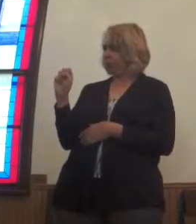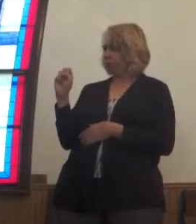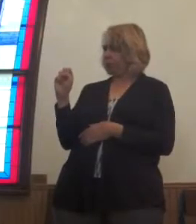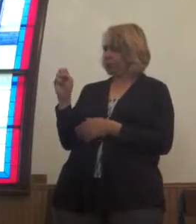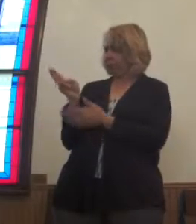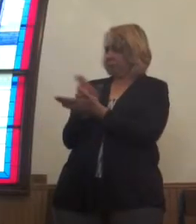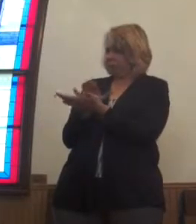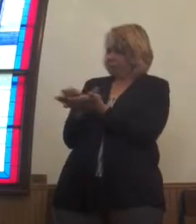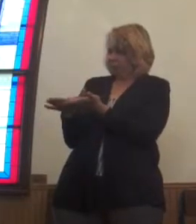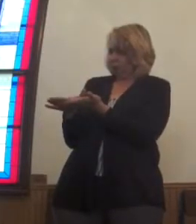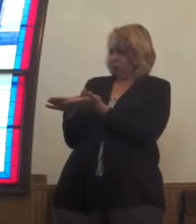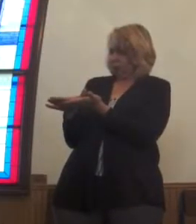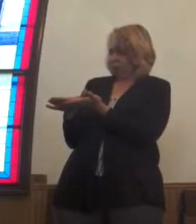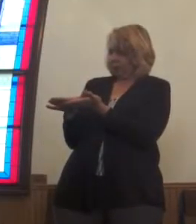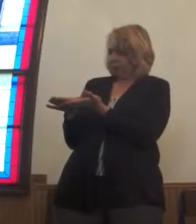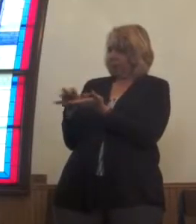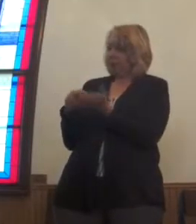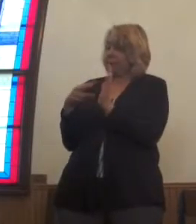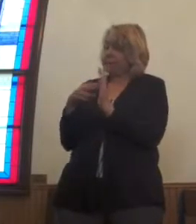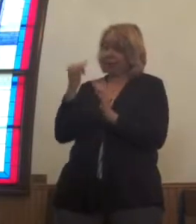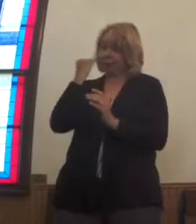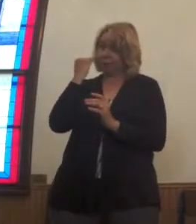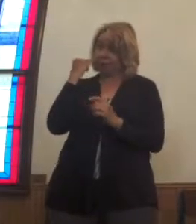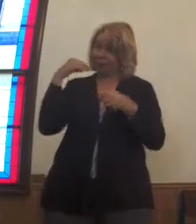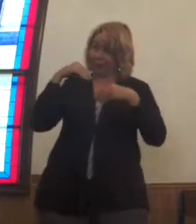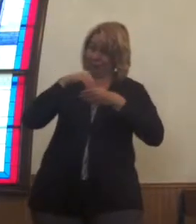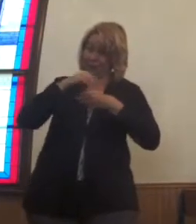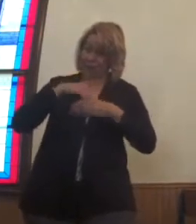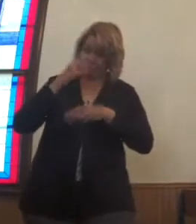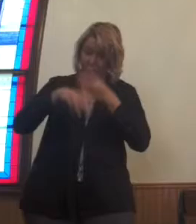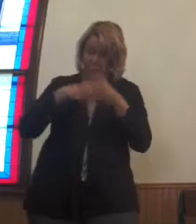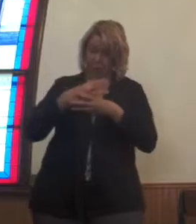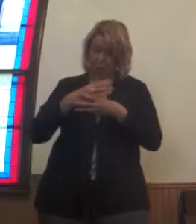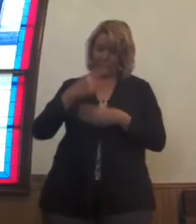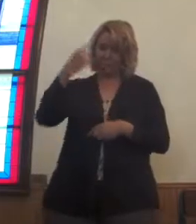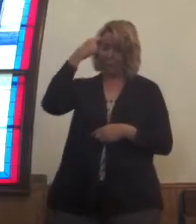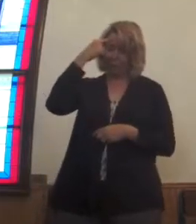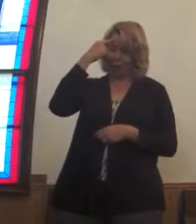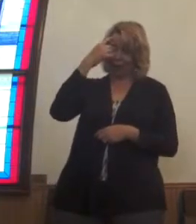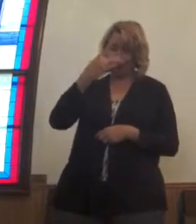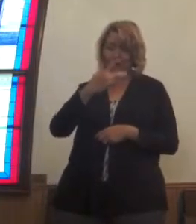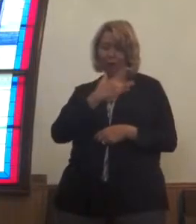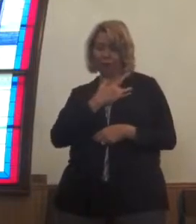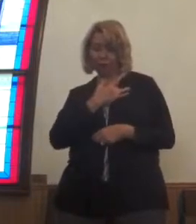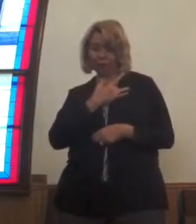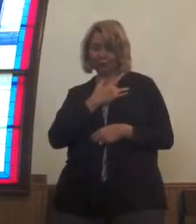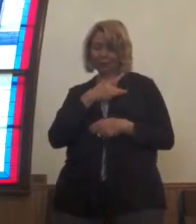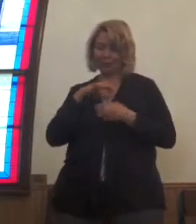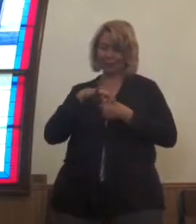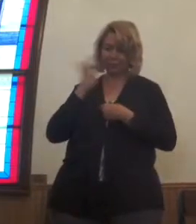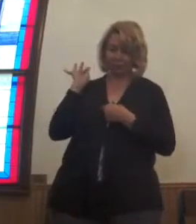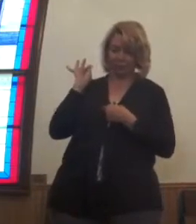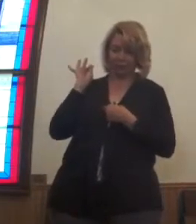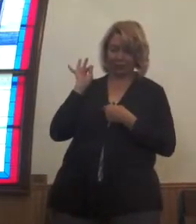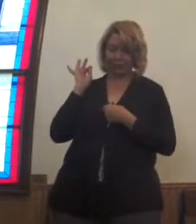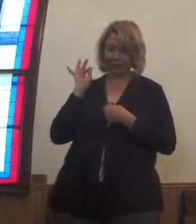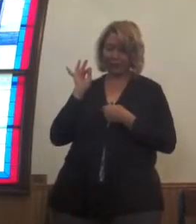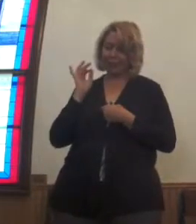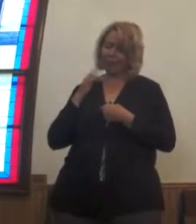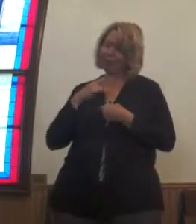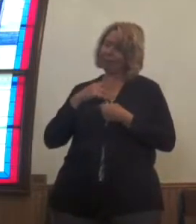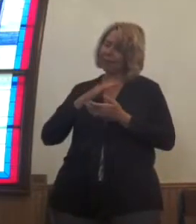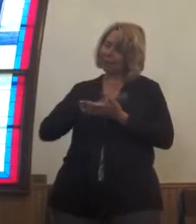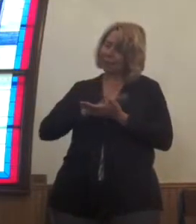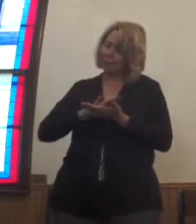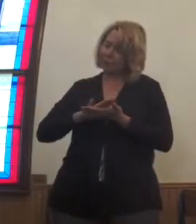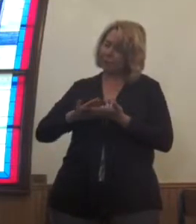You're blessed when you get inside your world, your mind, your heart, the pure right. Then you